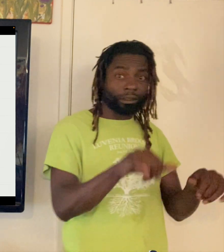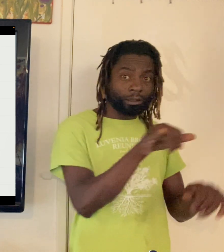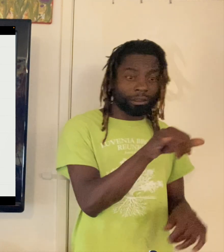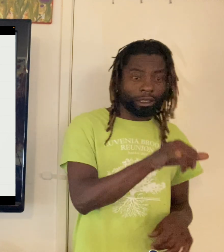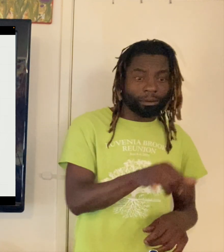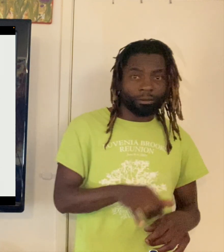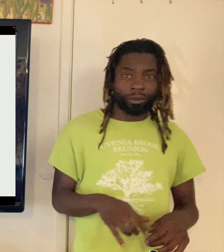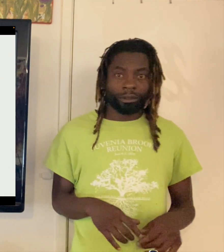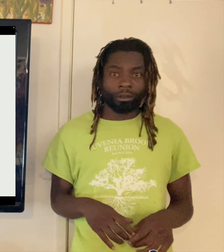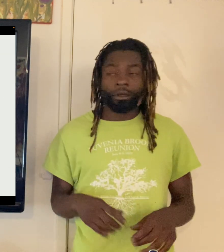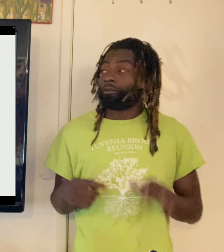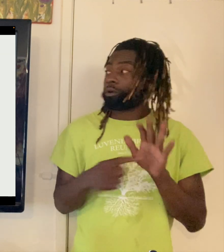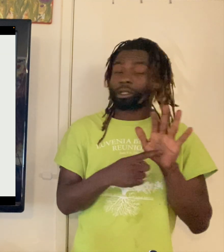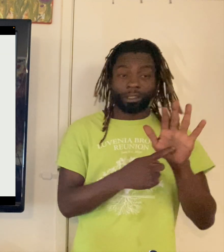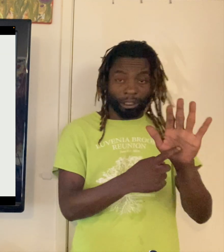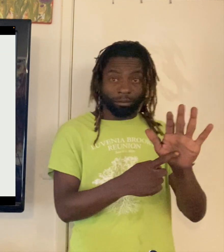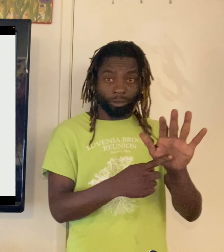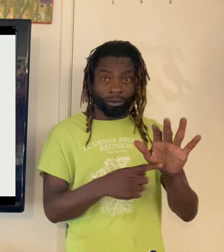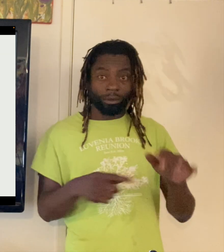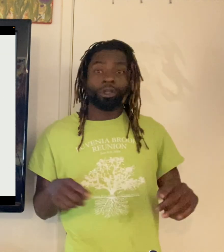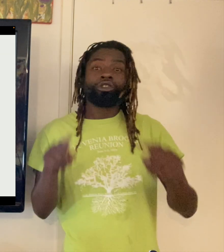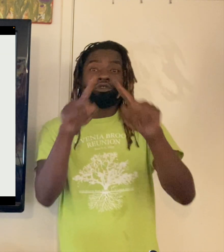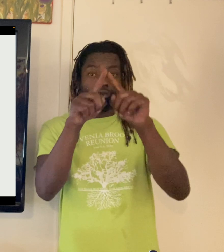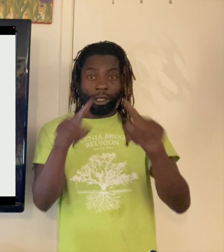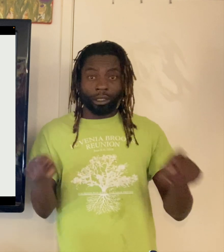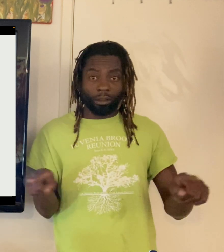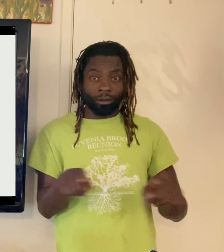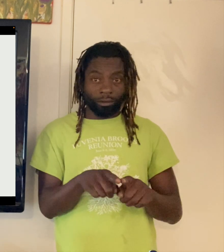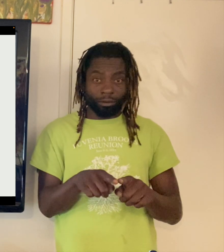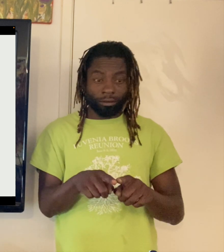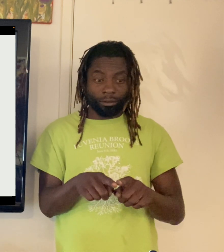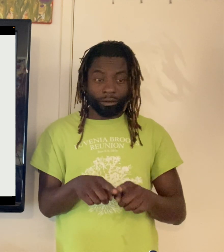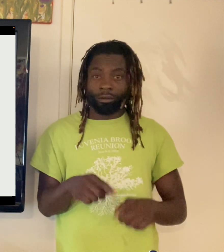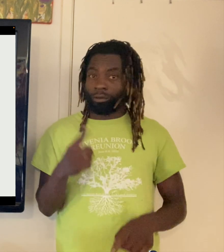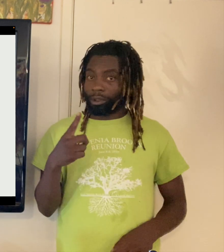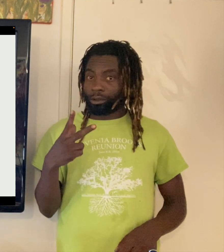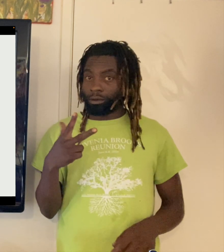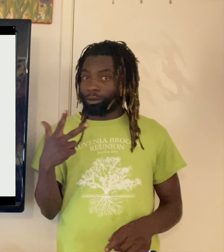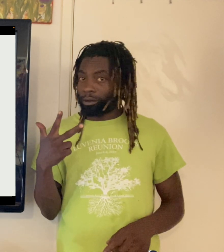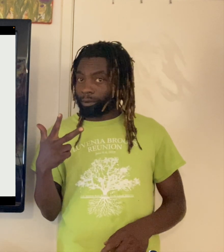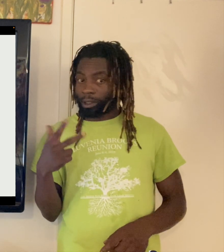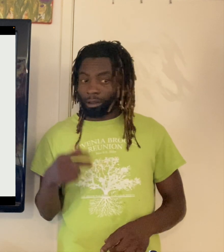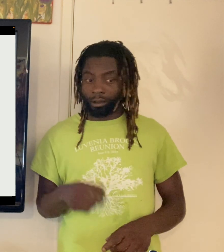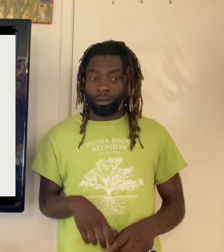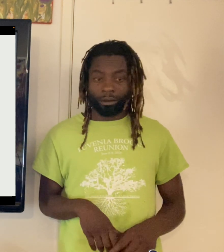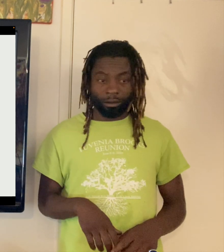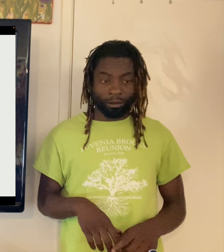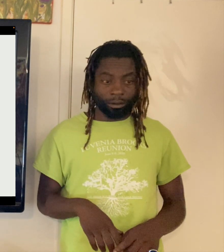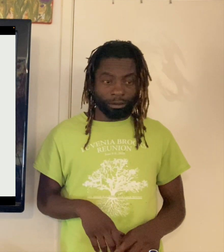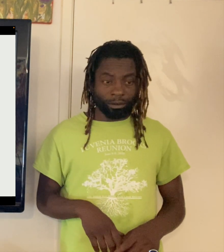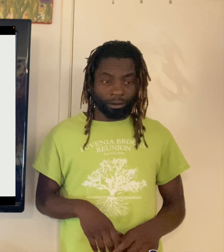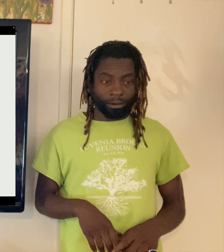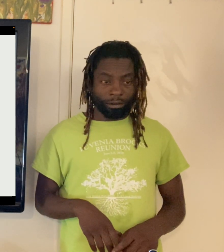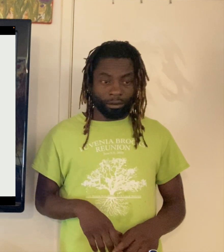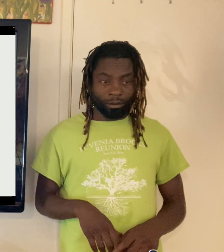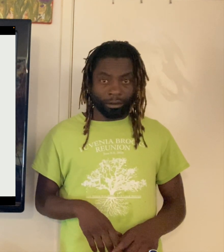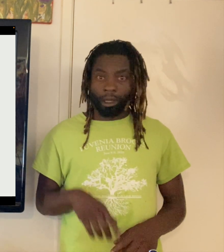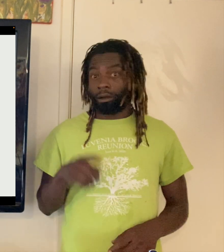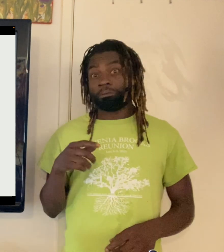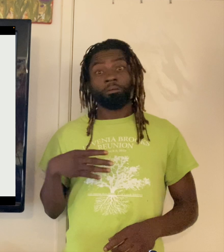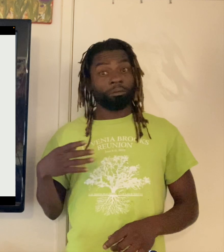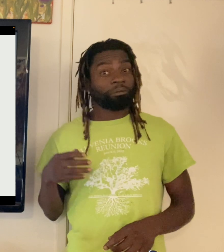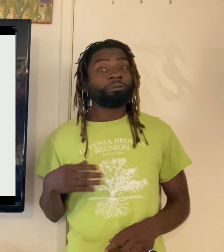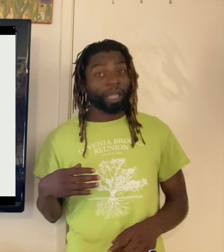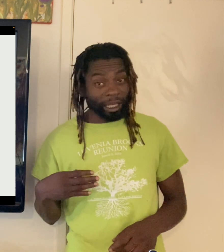shape. For example, triangle has 3 sides. 1, 2,